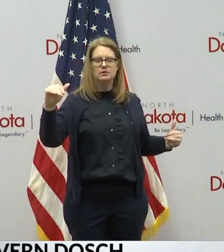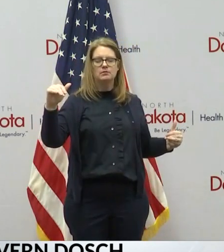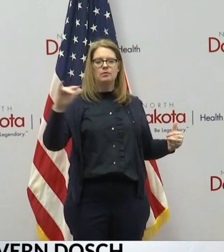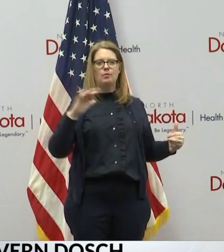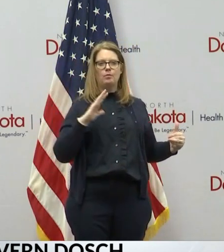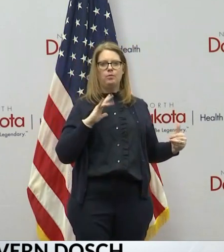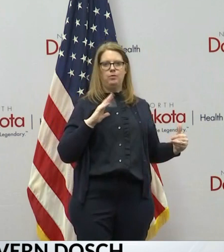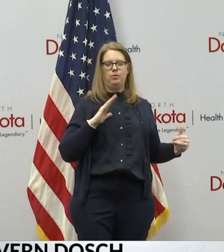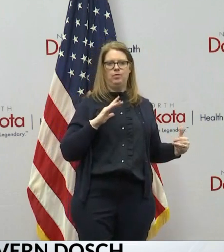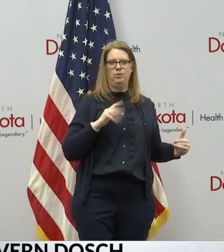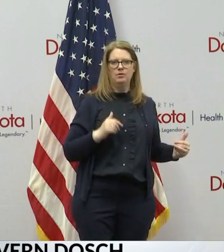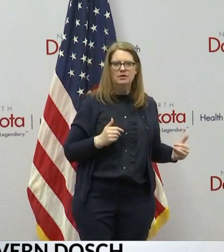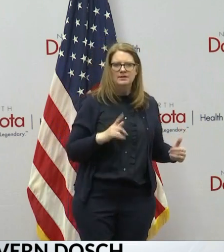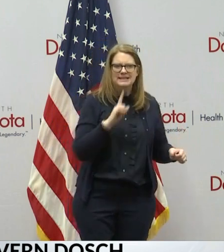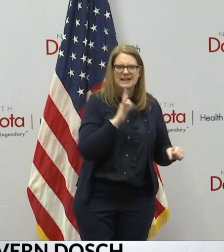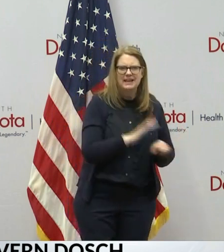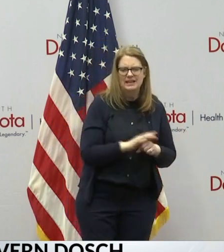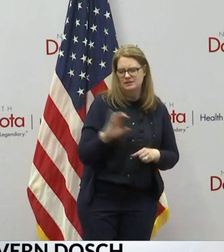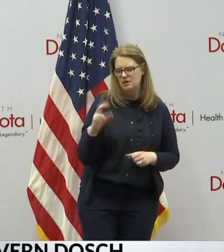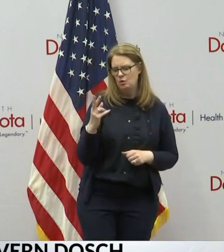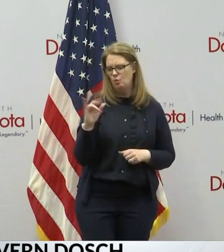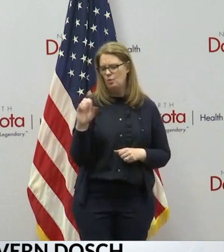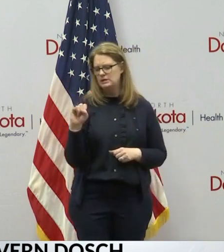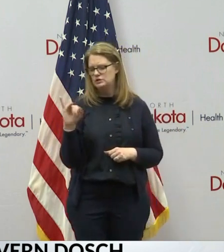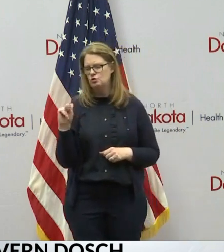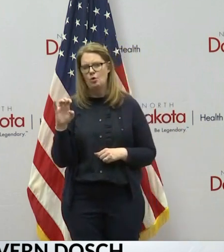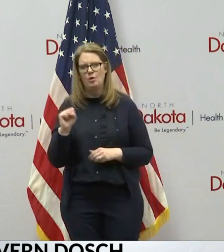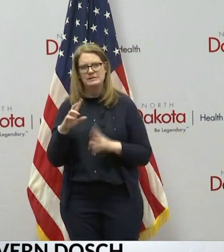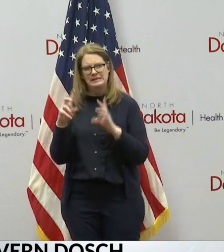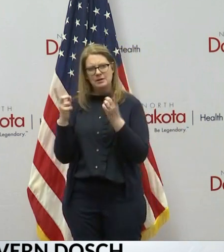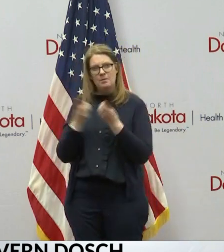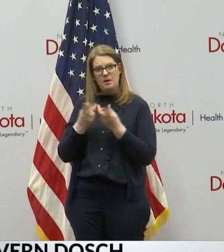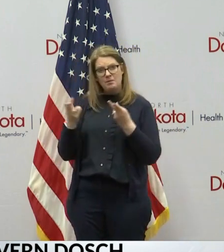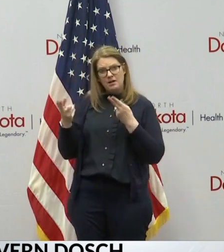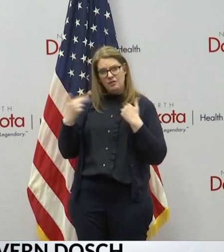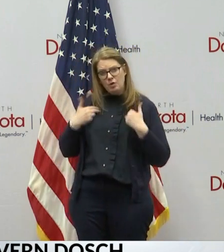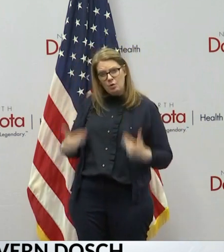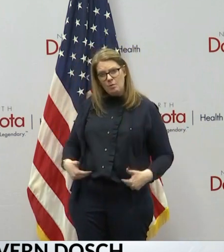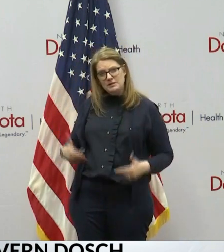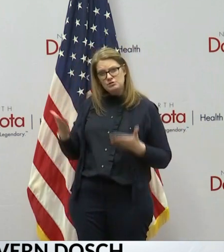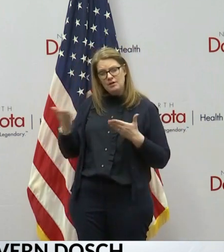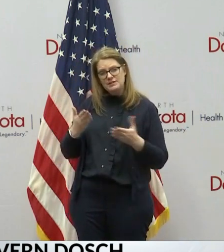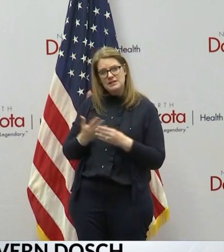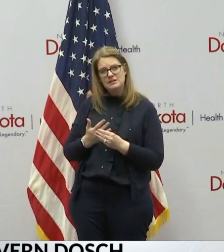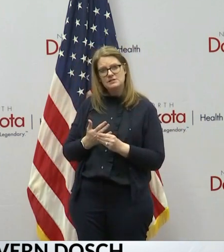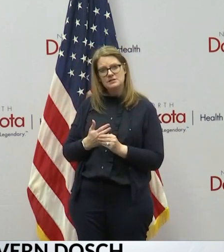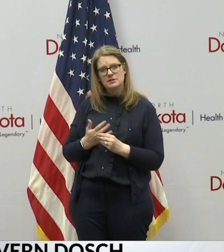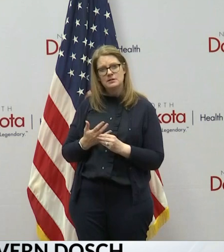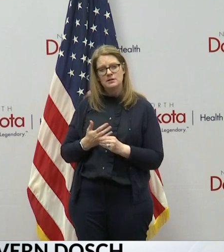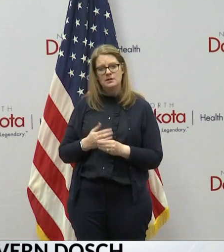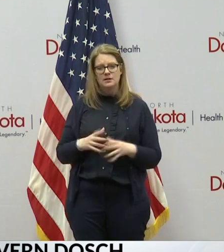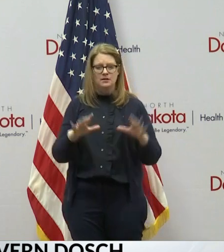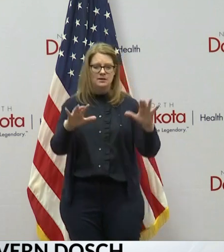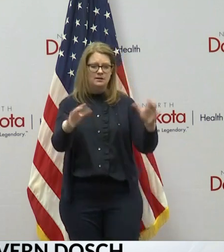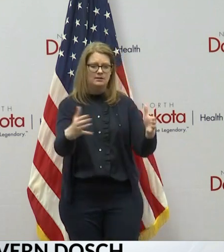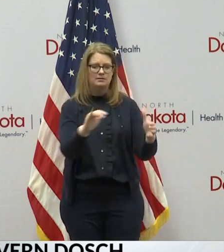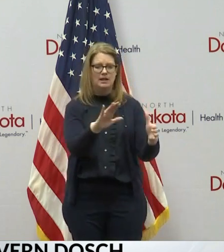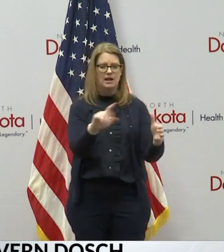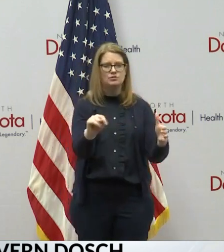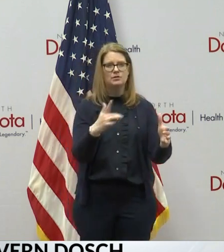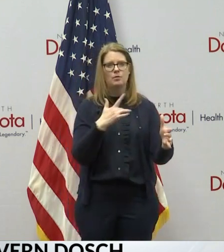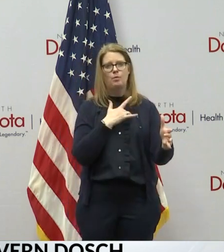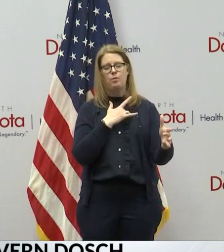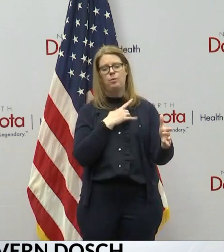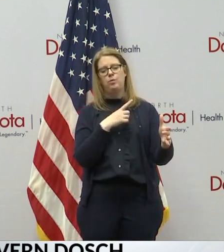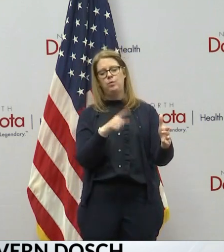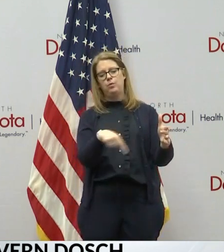incredible dedication. Chris Jones in the Department of Human Services, the contact tracers, you know how I feel about